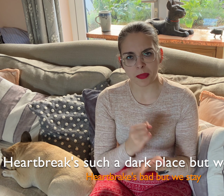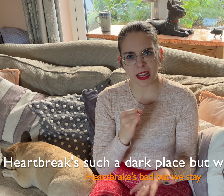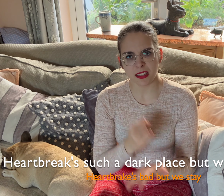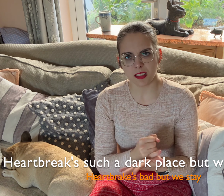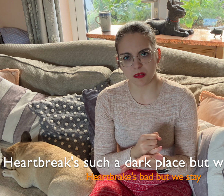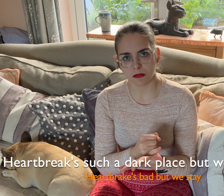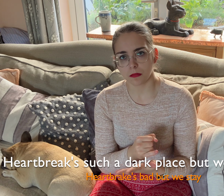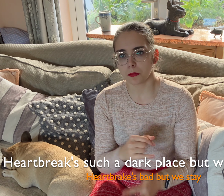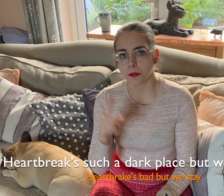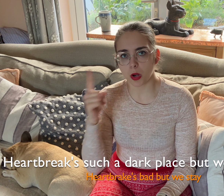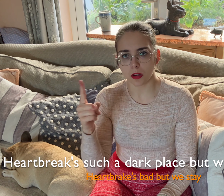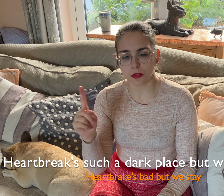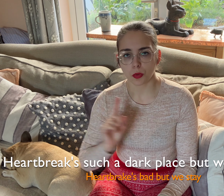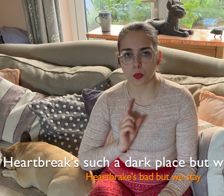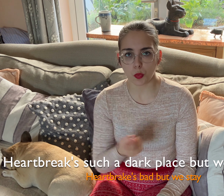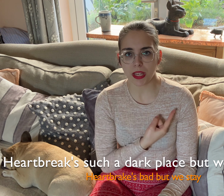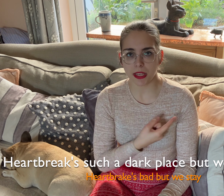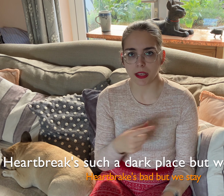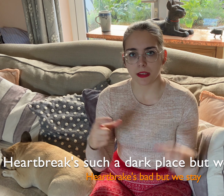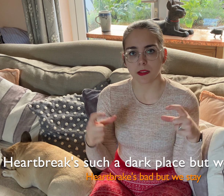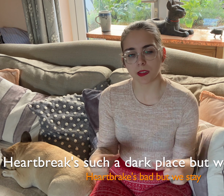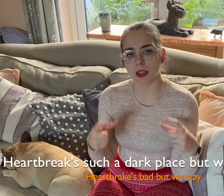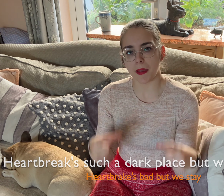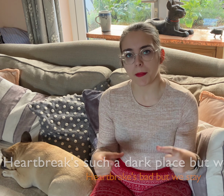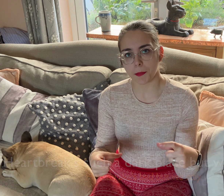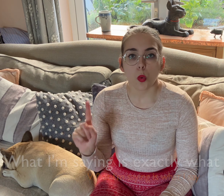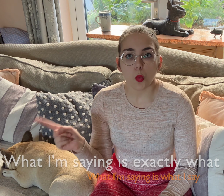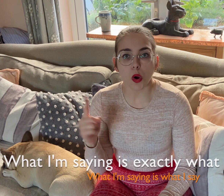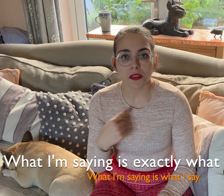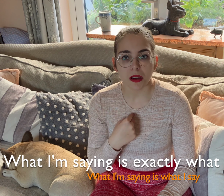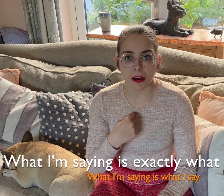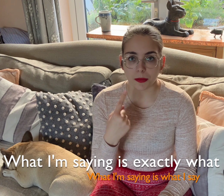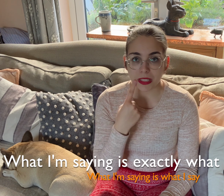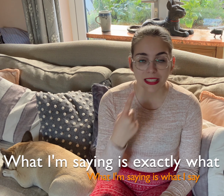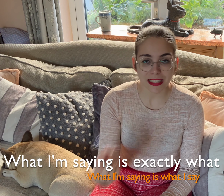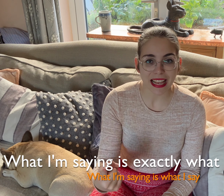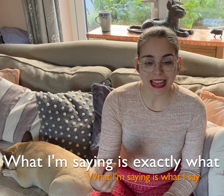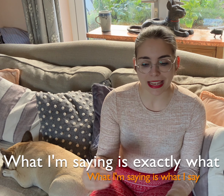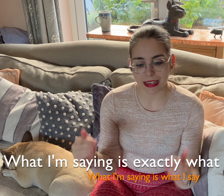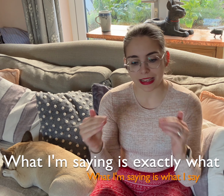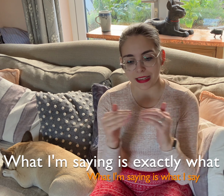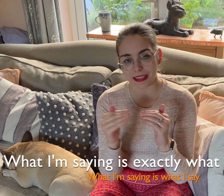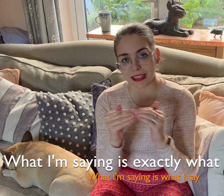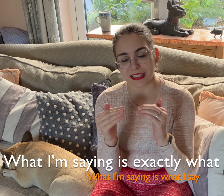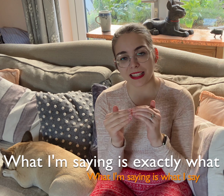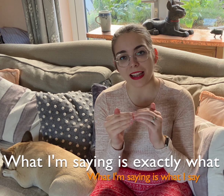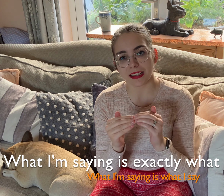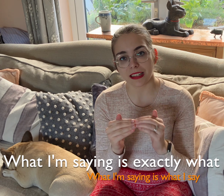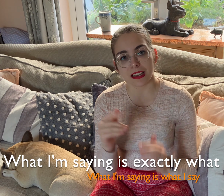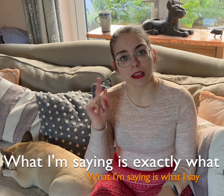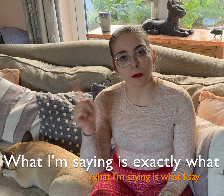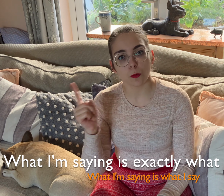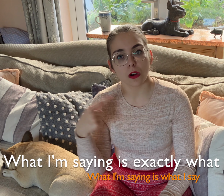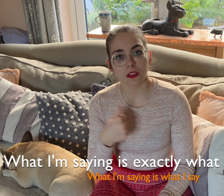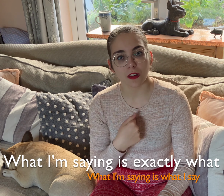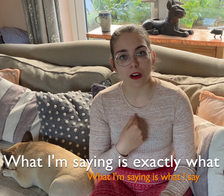Bad. But we stay. What I'm saying is exactly what I